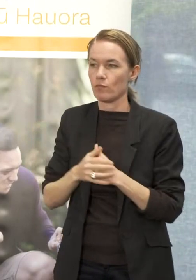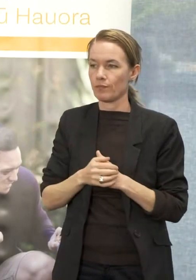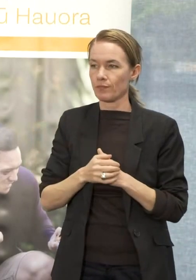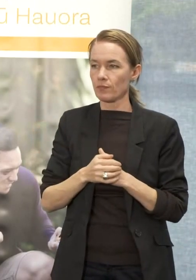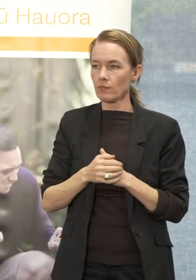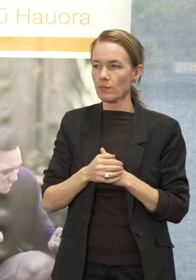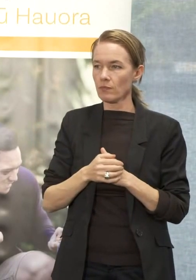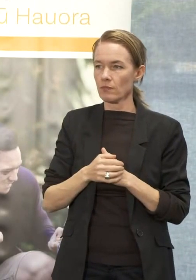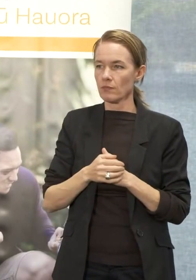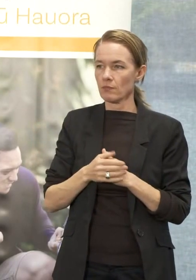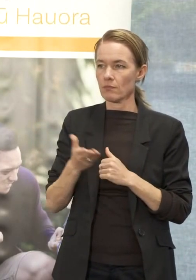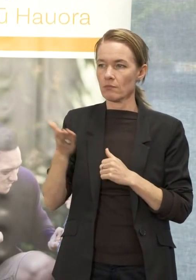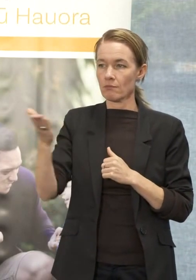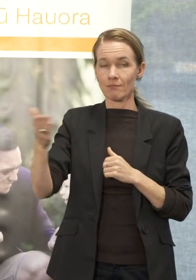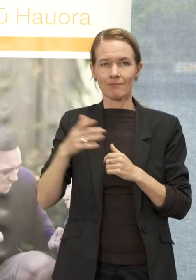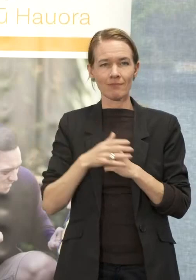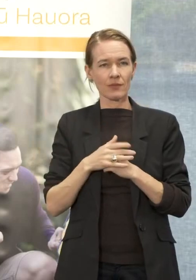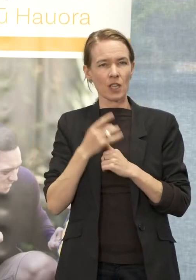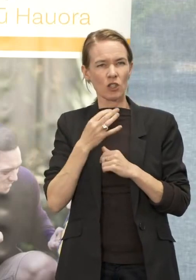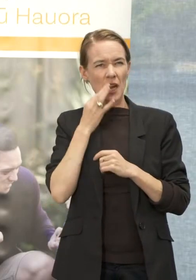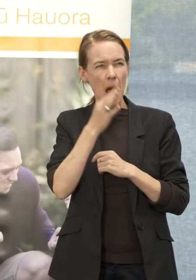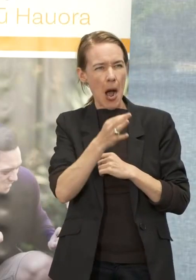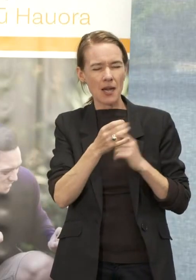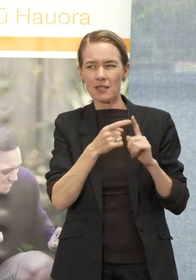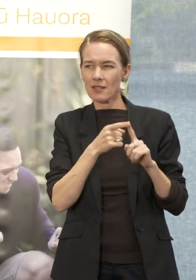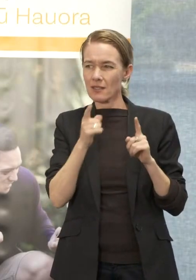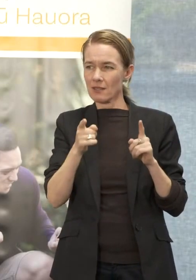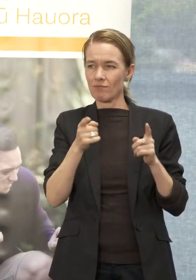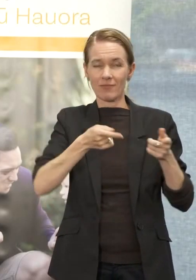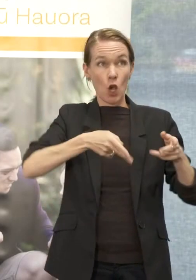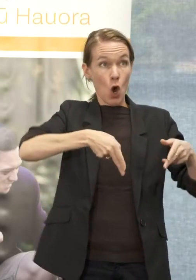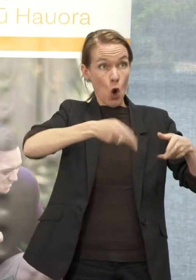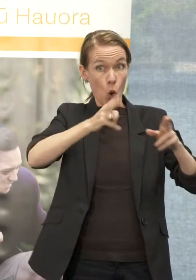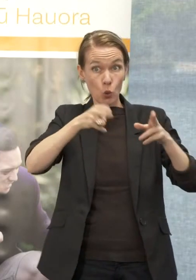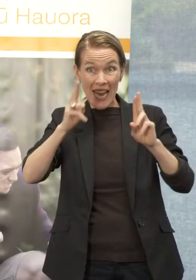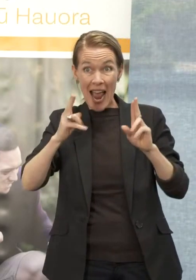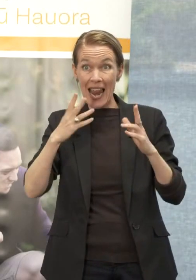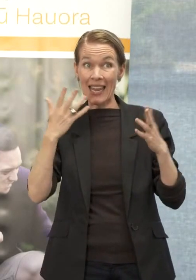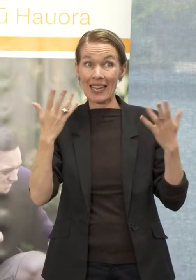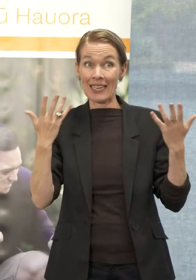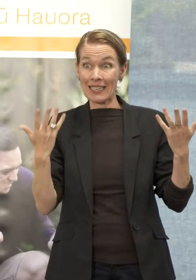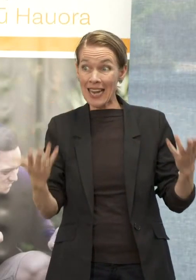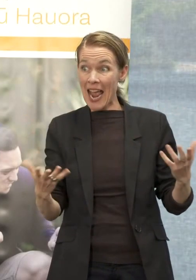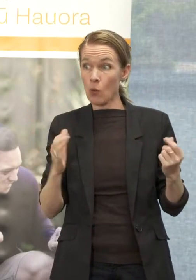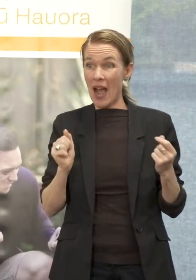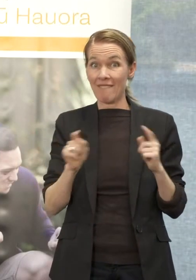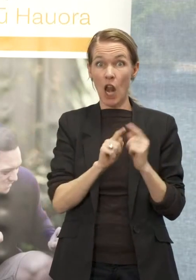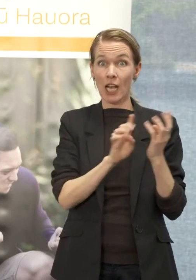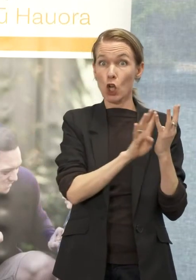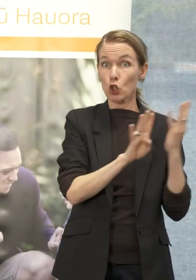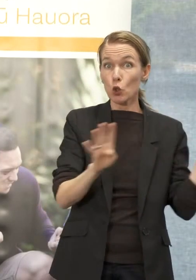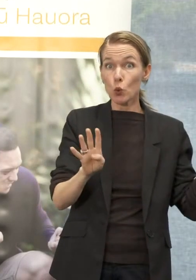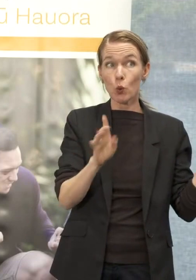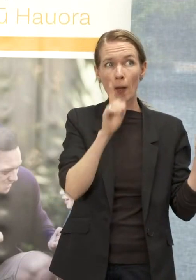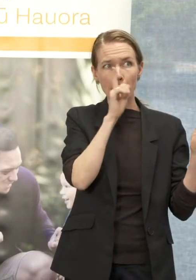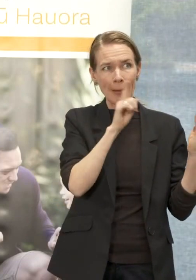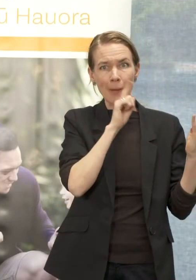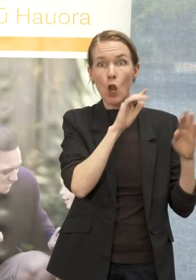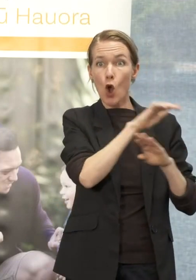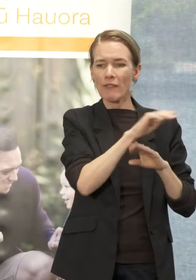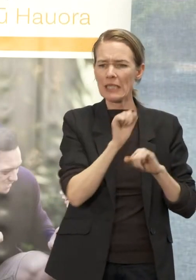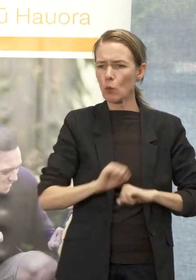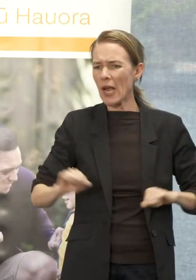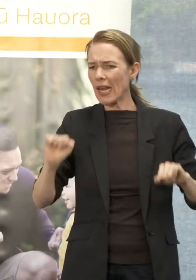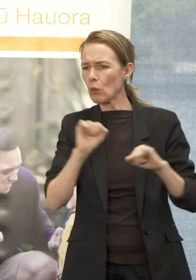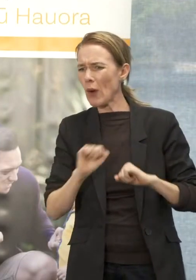isolation here? What do you mean by delays? Are there any delays, sort of a time period before